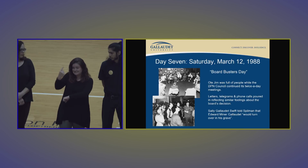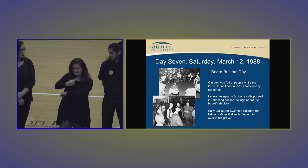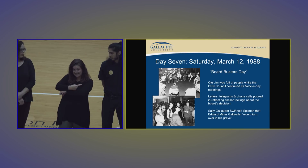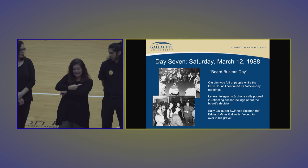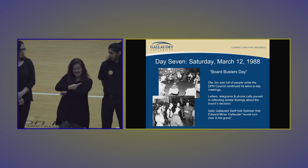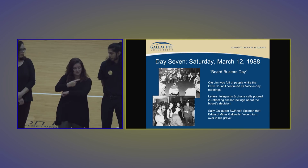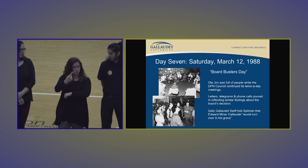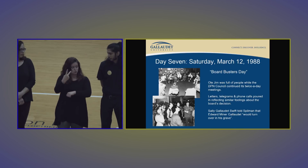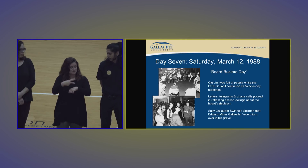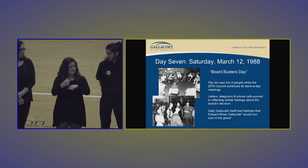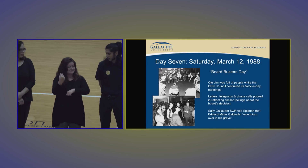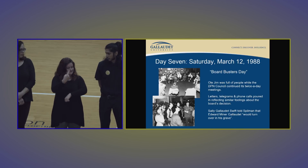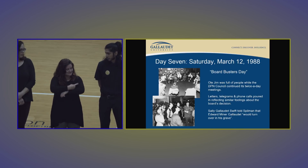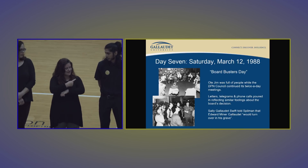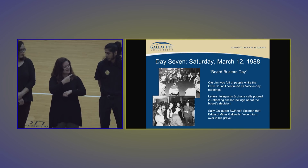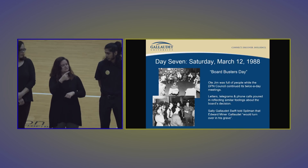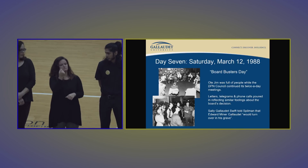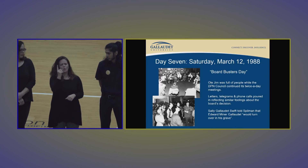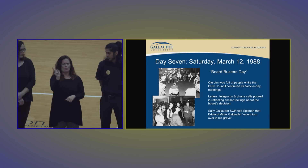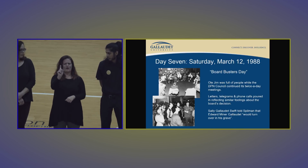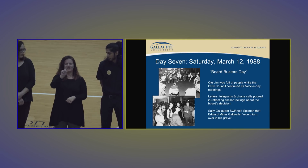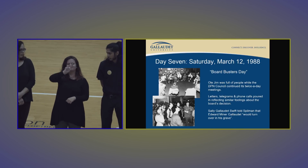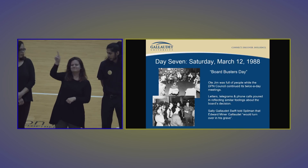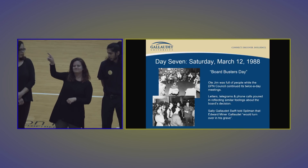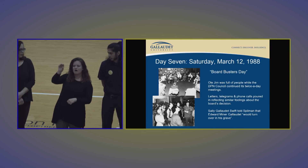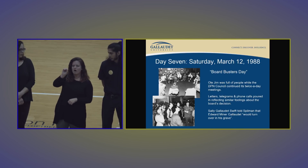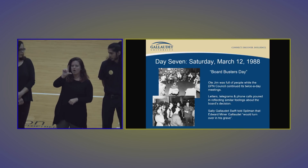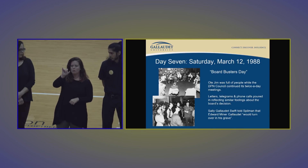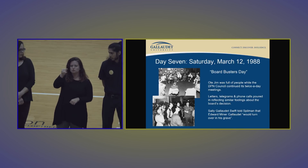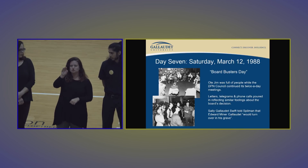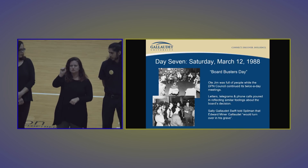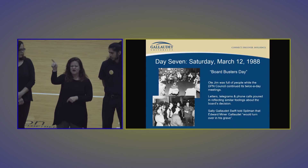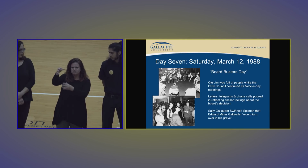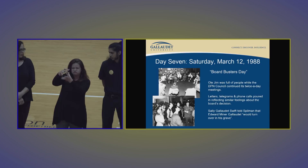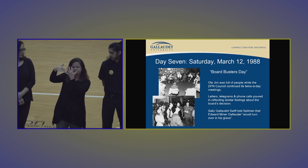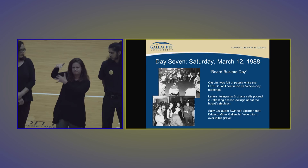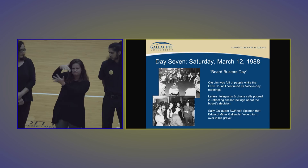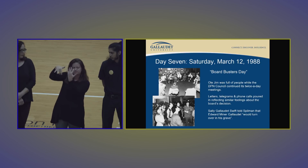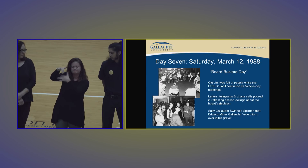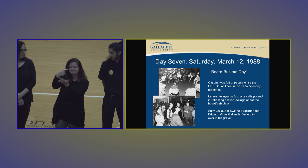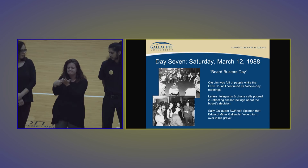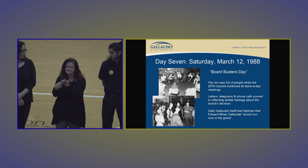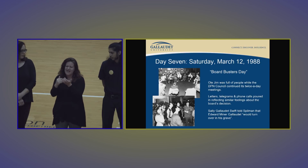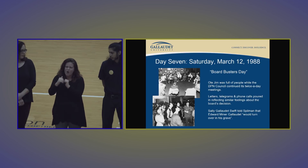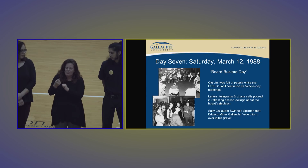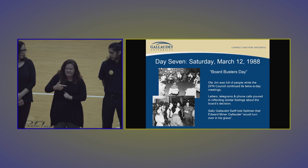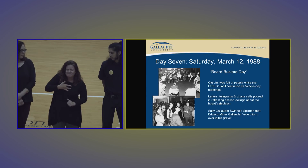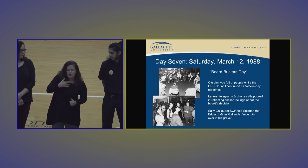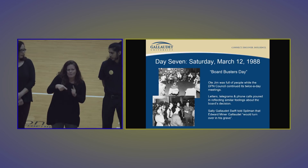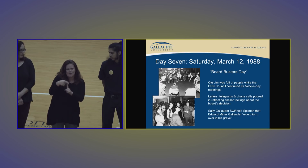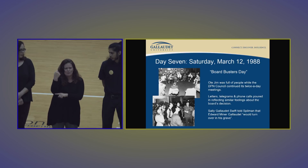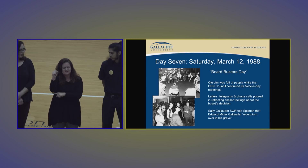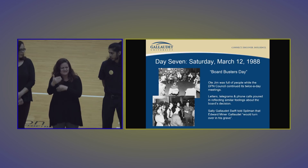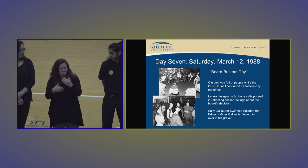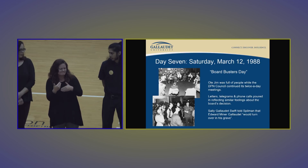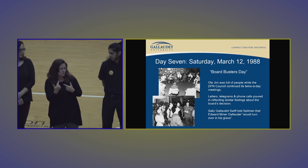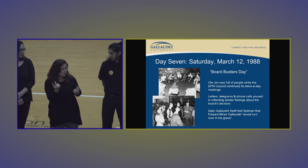the several days of protests having gone on, and they were meeting in Old Gym to discuss